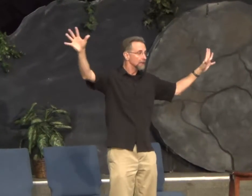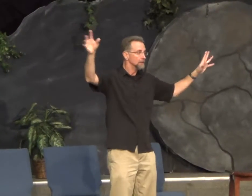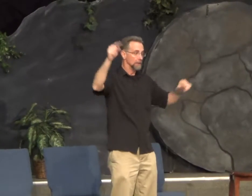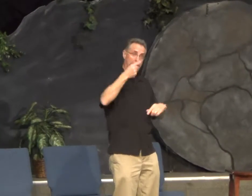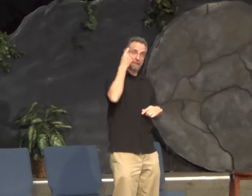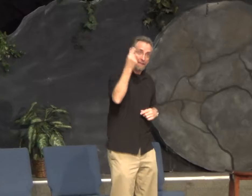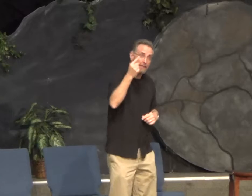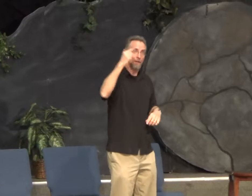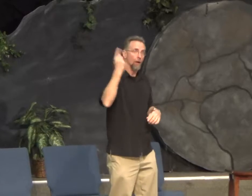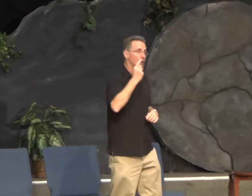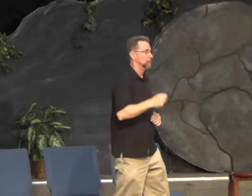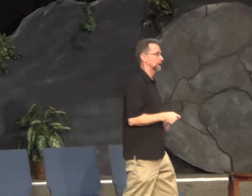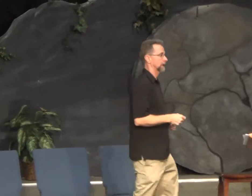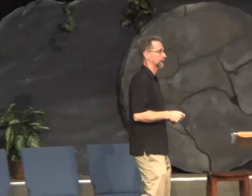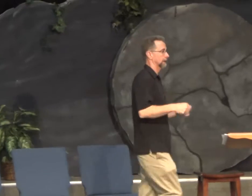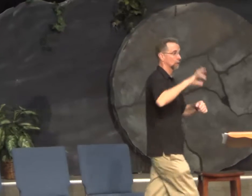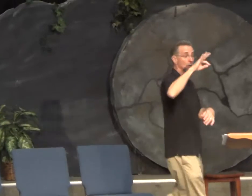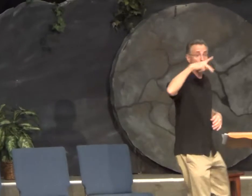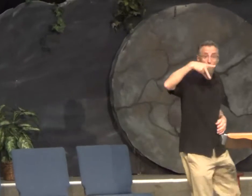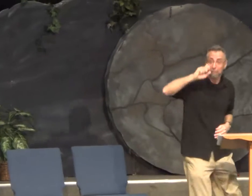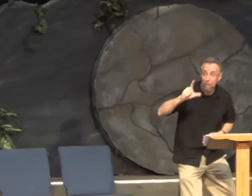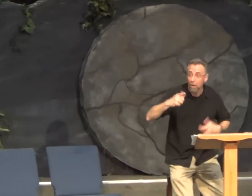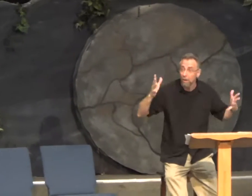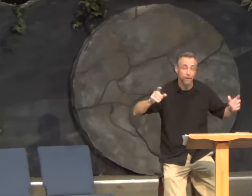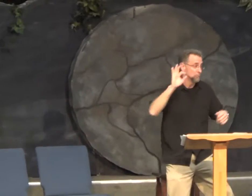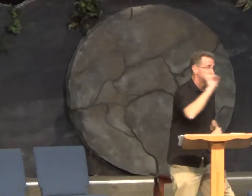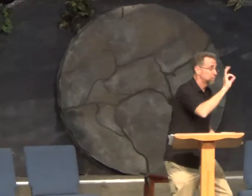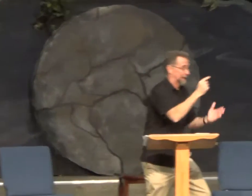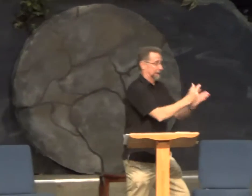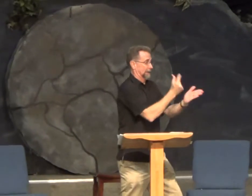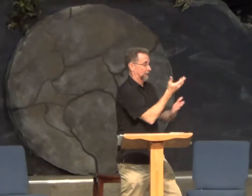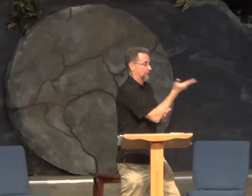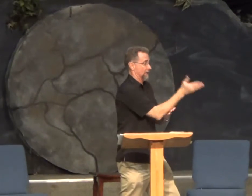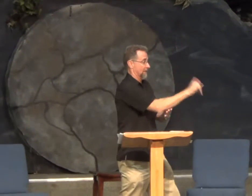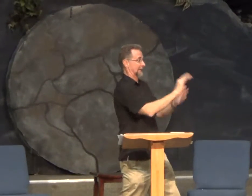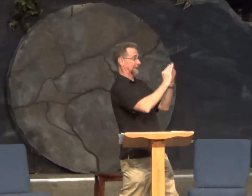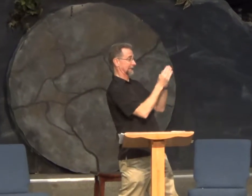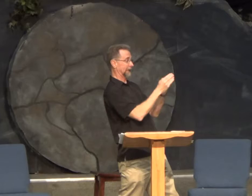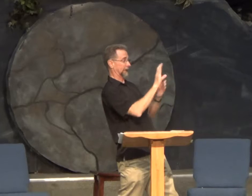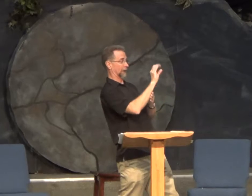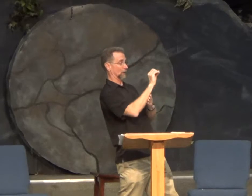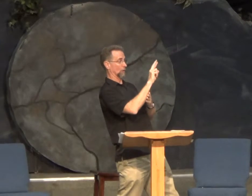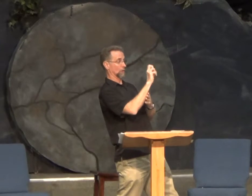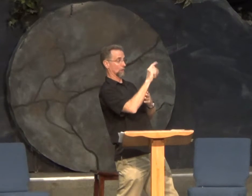the resurrection of Jesus, that is it. And Paul preached that gospel to them in the